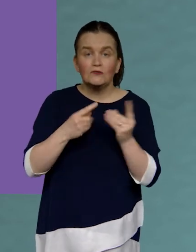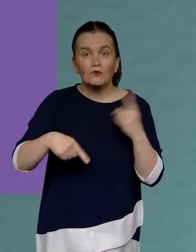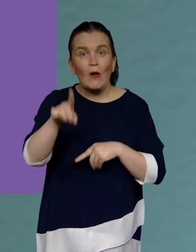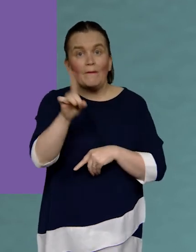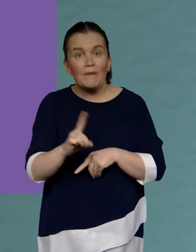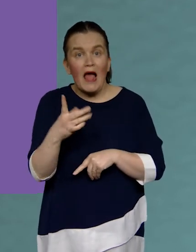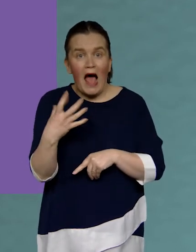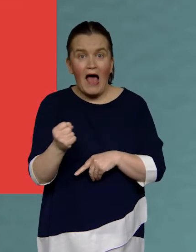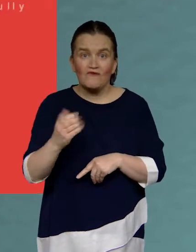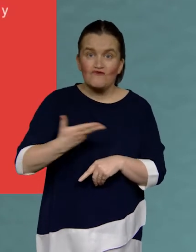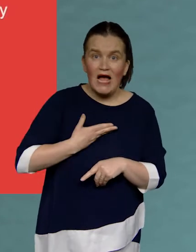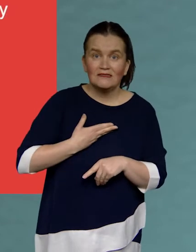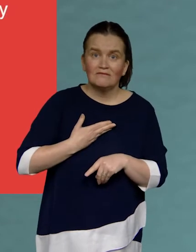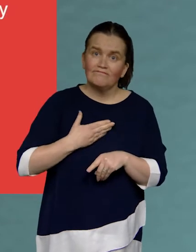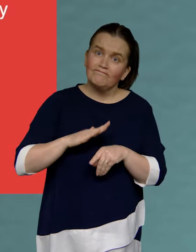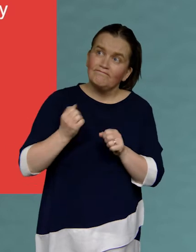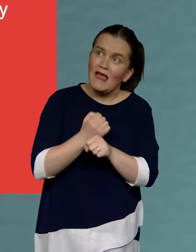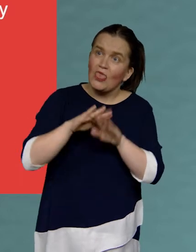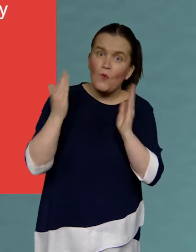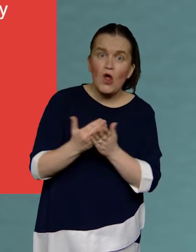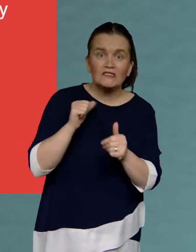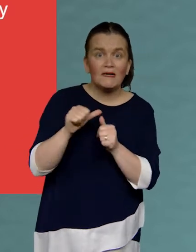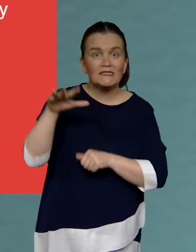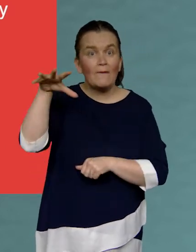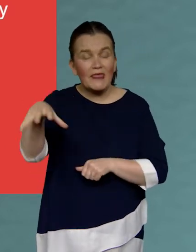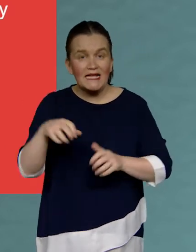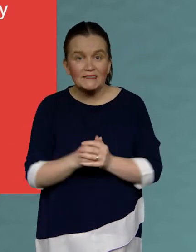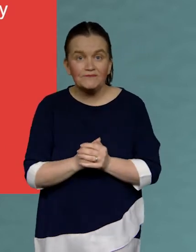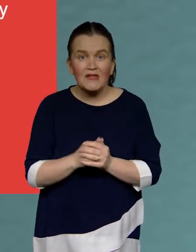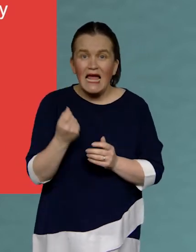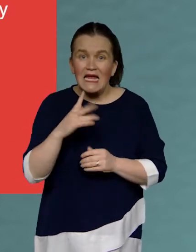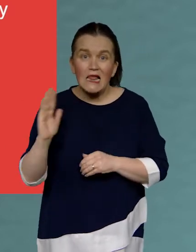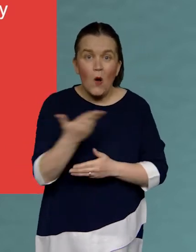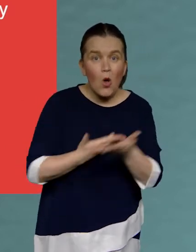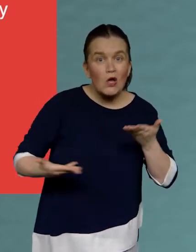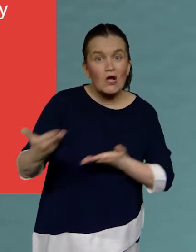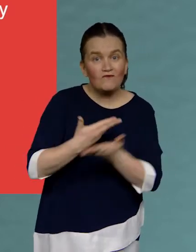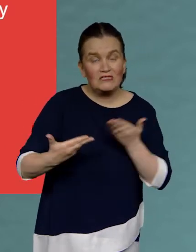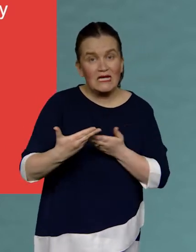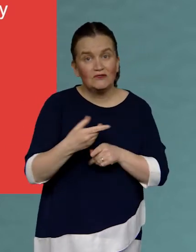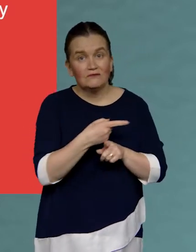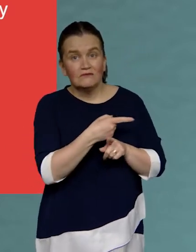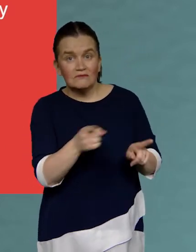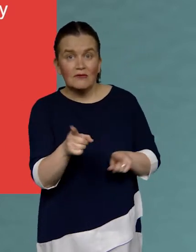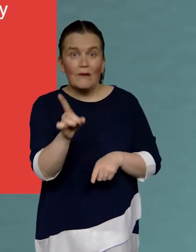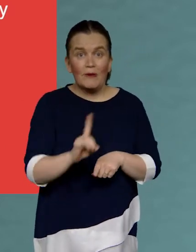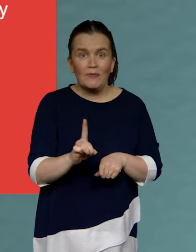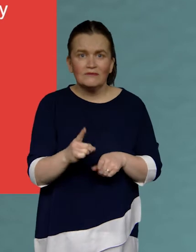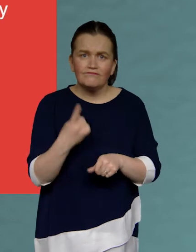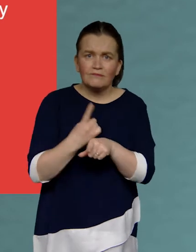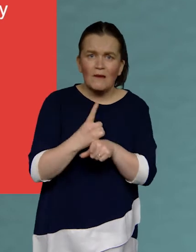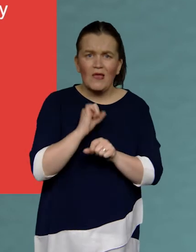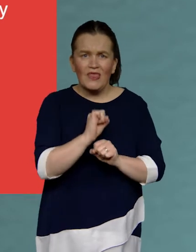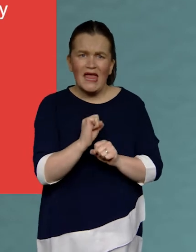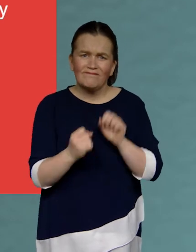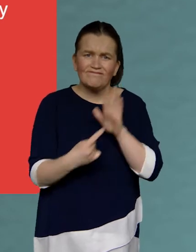world a better place. However, across almost every conversation, people also spoke about their significant concern that